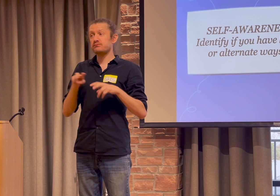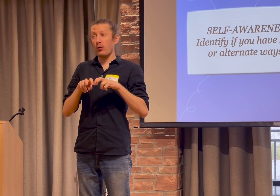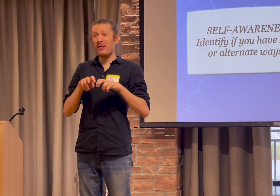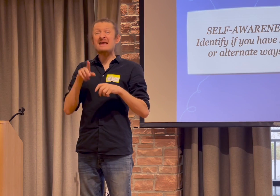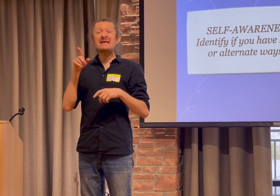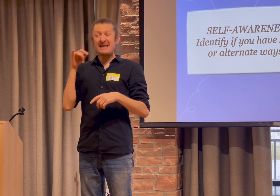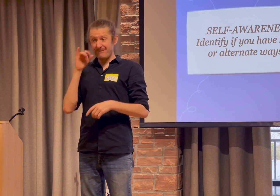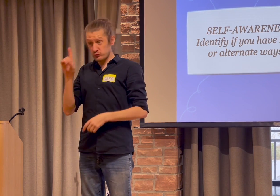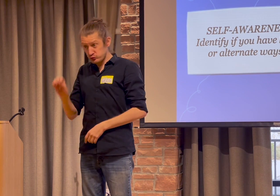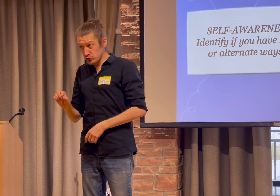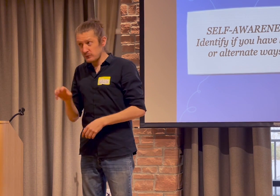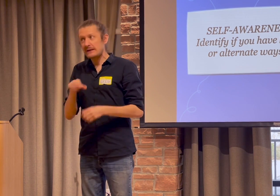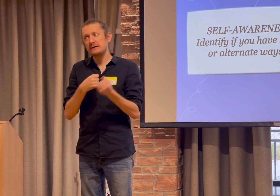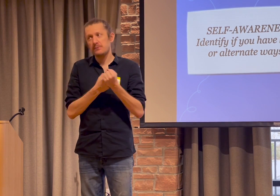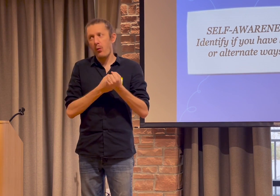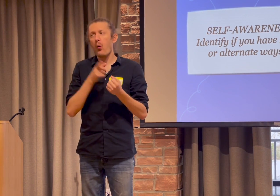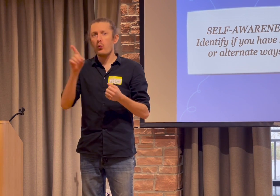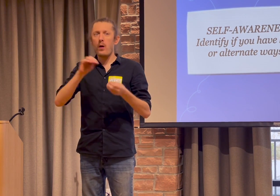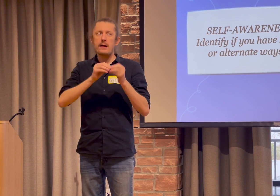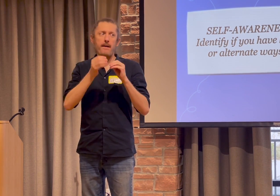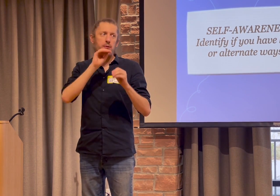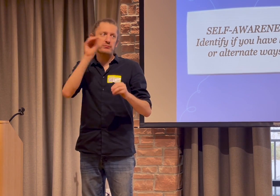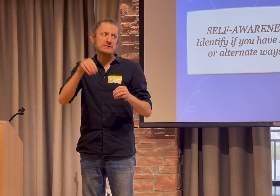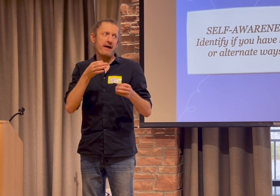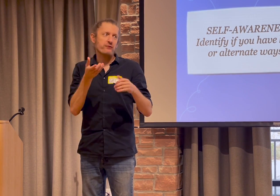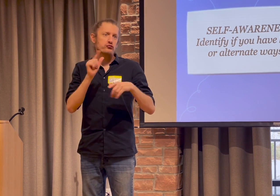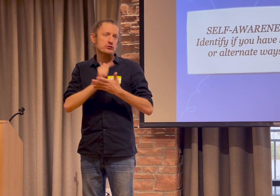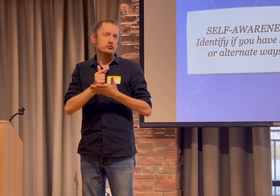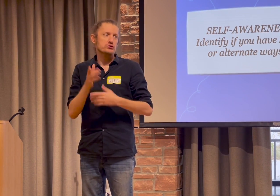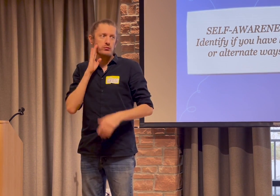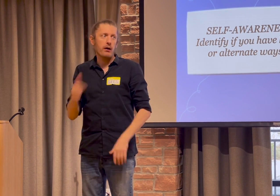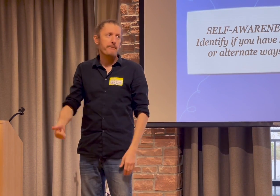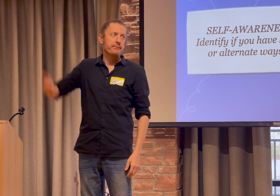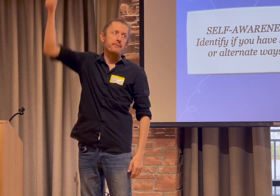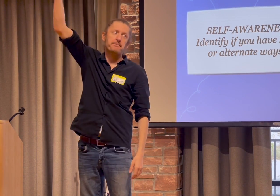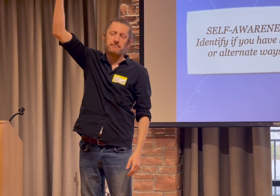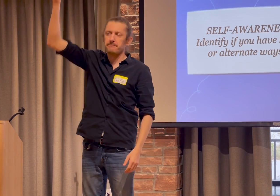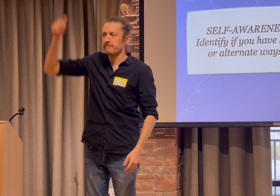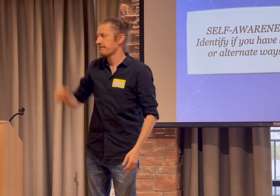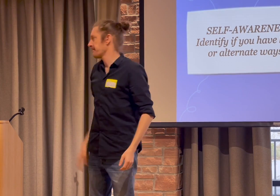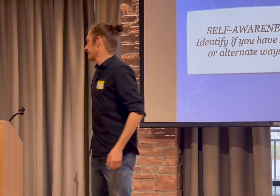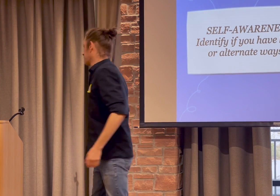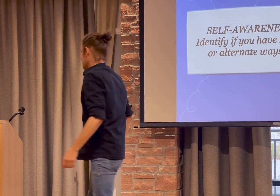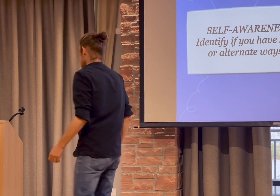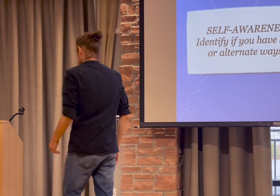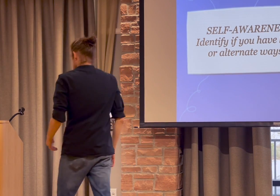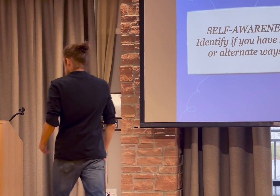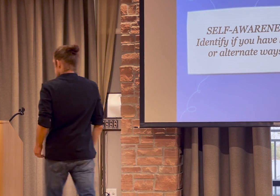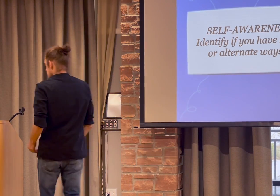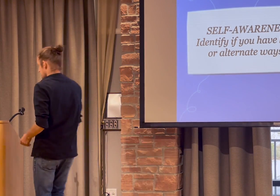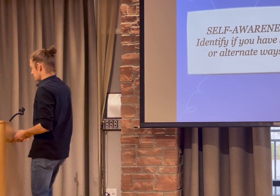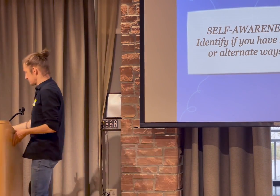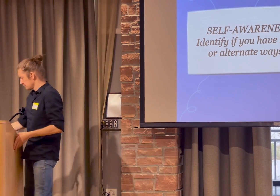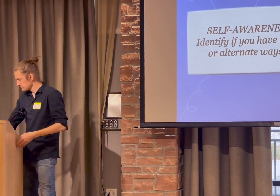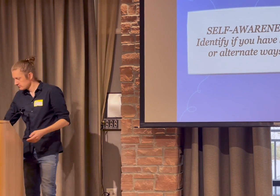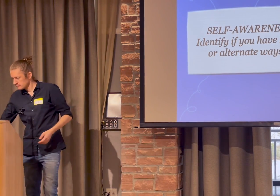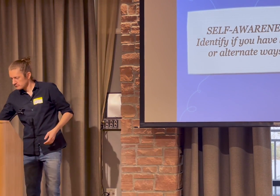I have to figure out, do I have ADHD? Do I have another hidden disability? And what can I do? How do I get support for